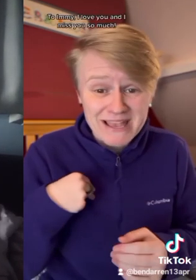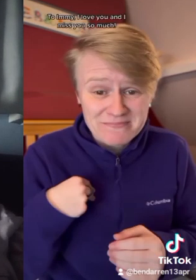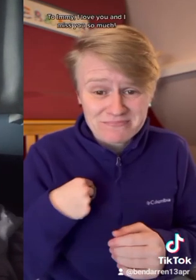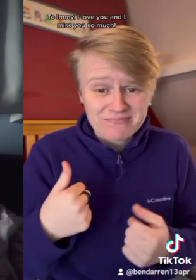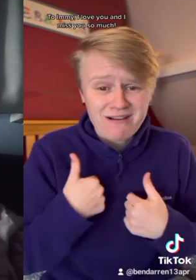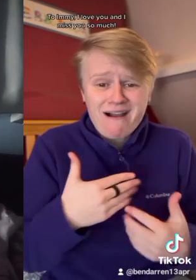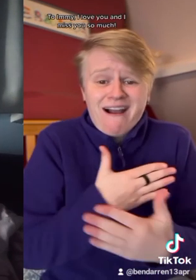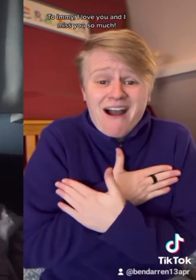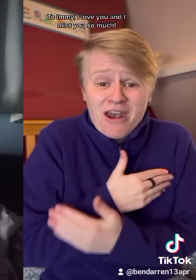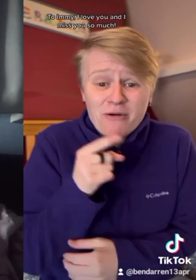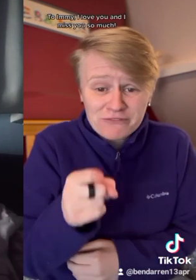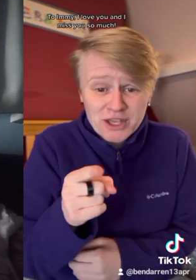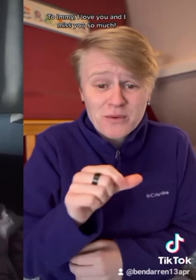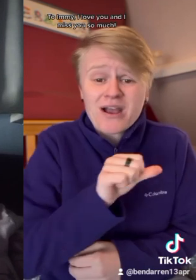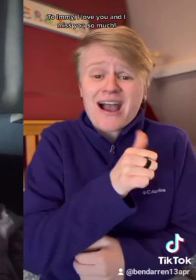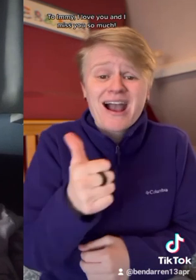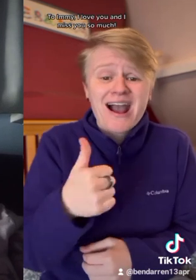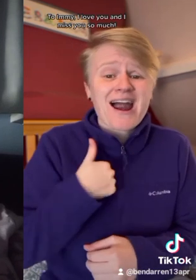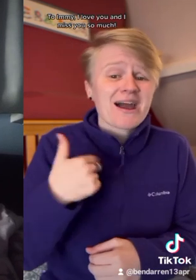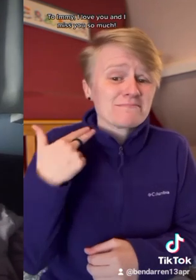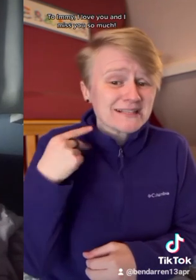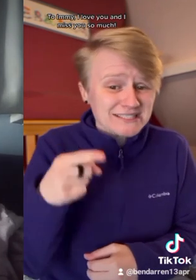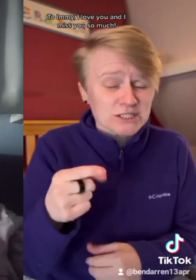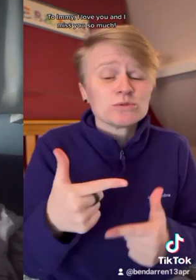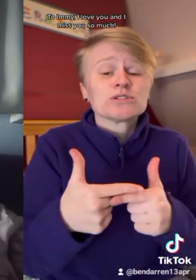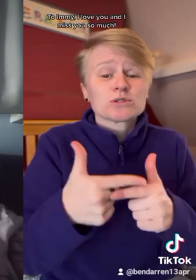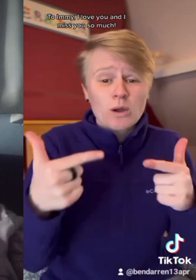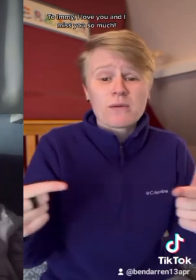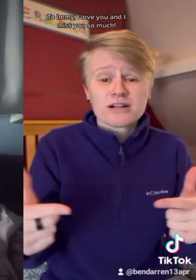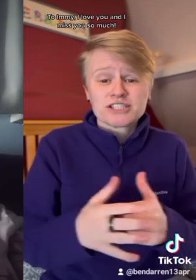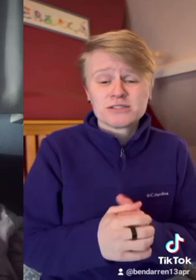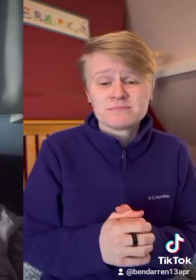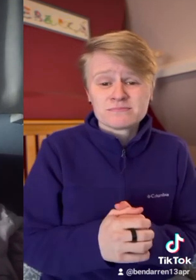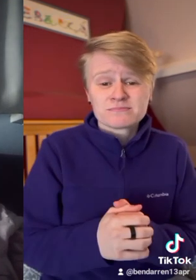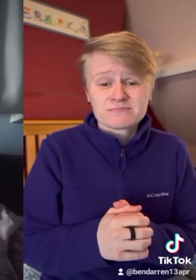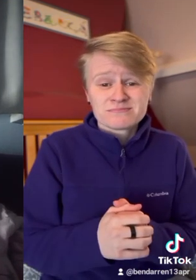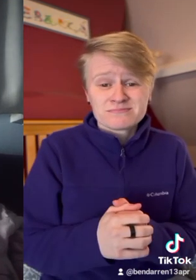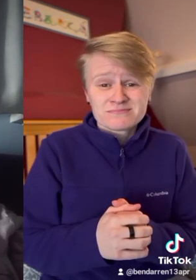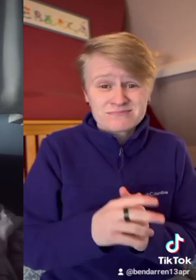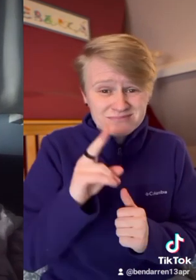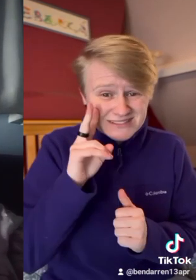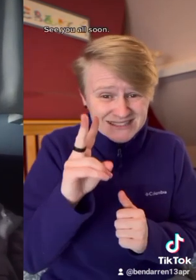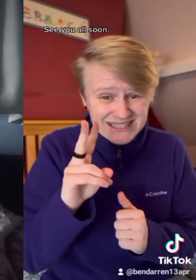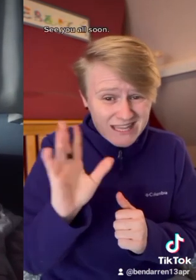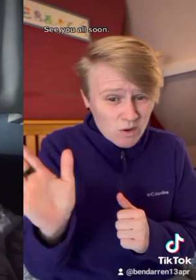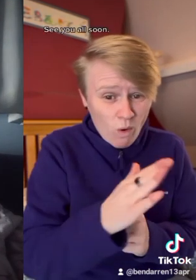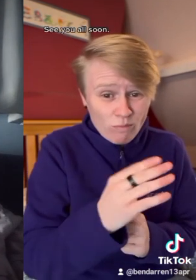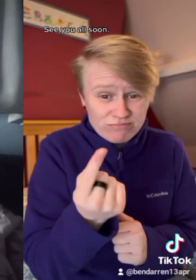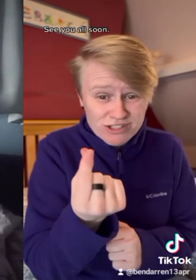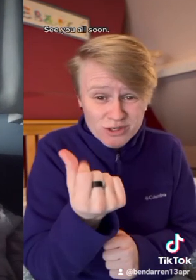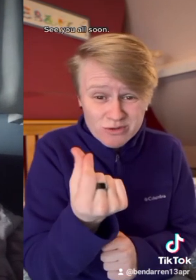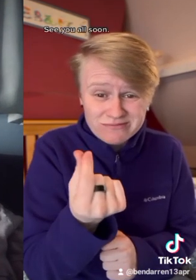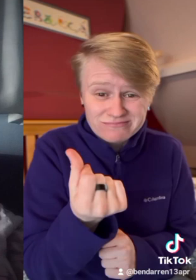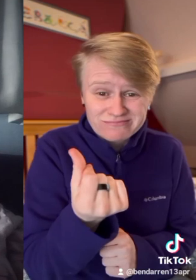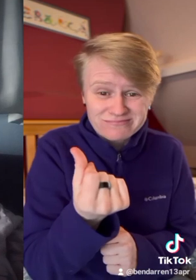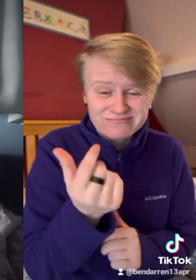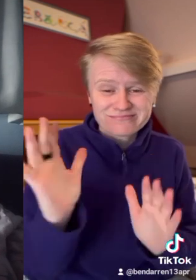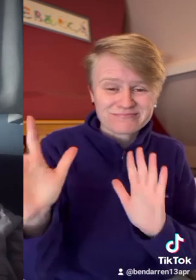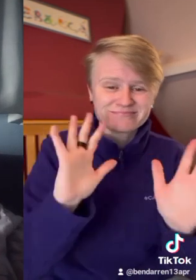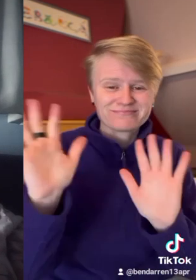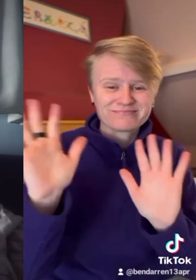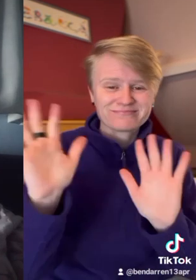To Emmy, I love you and I miss you so much. See you all soon.